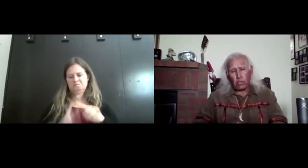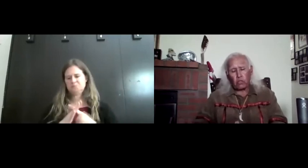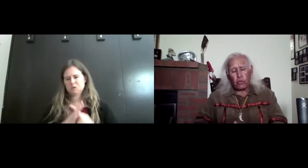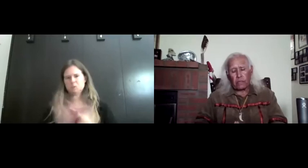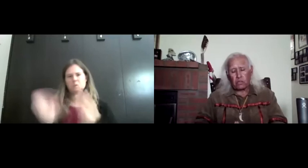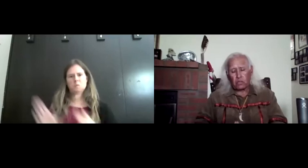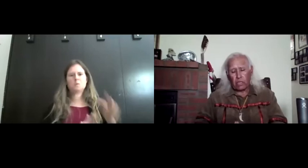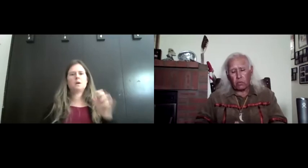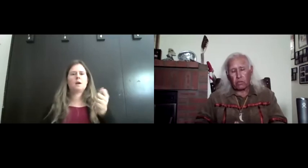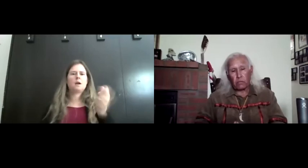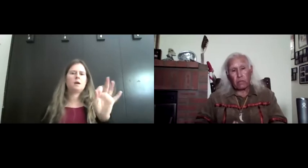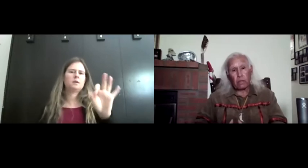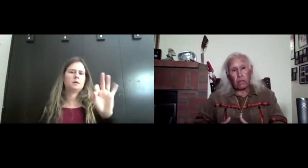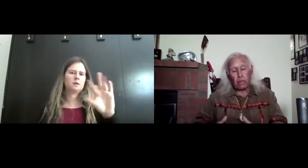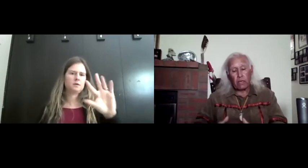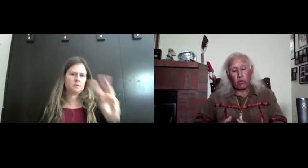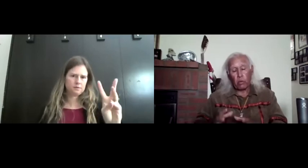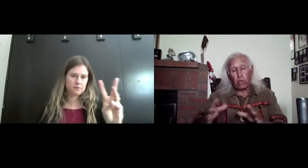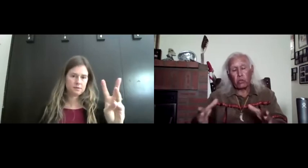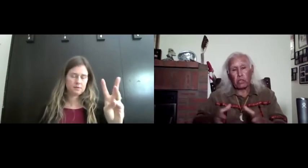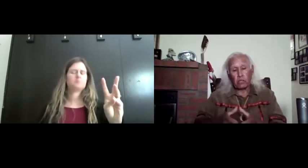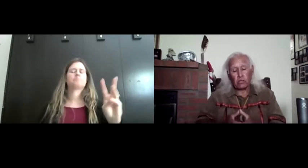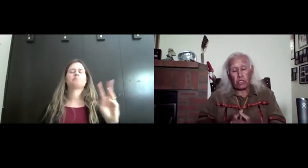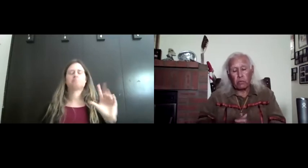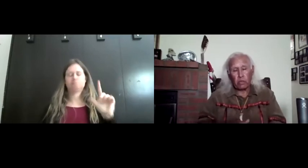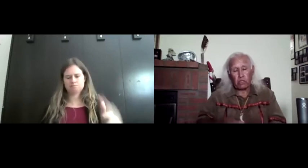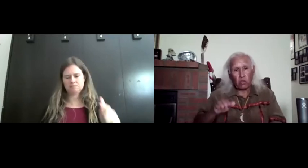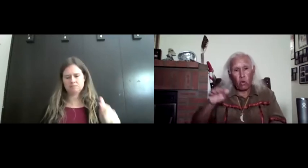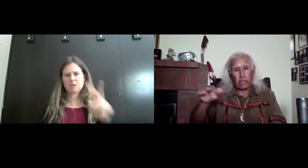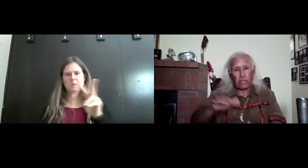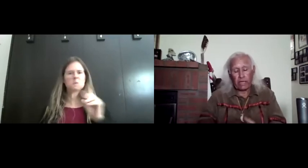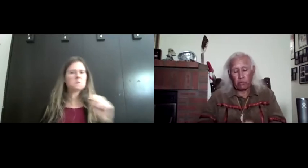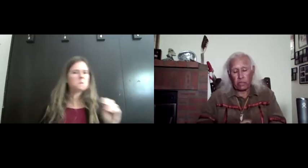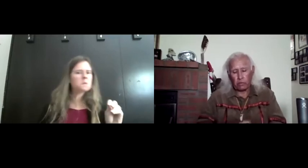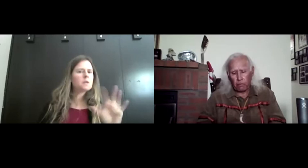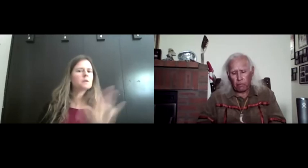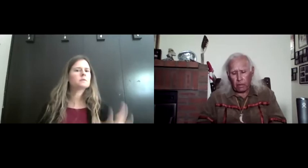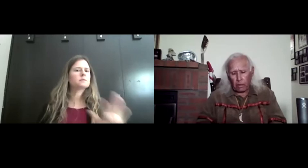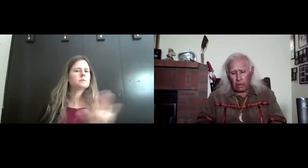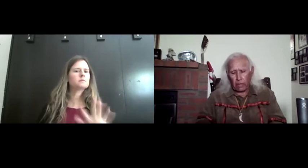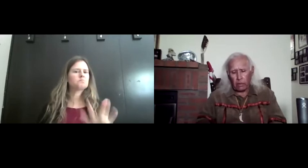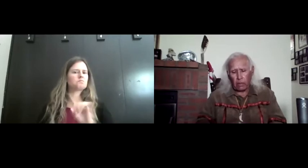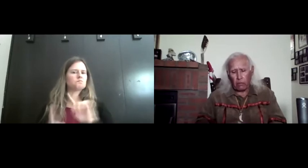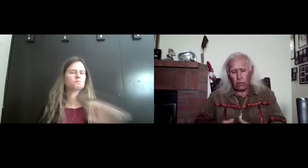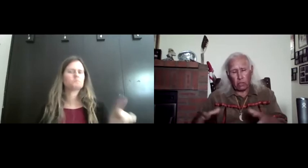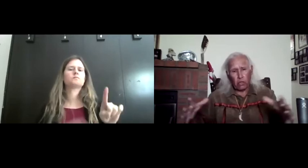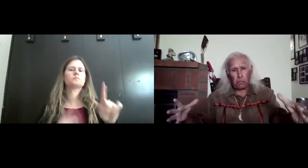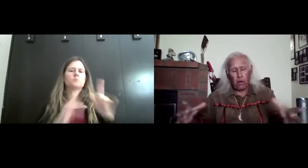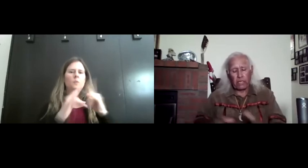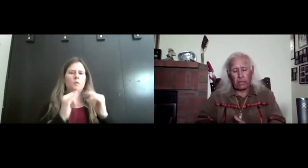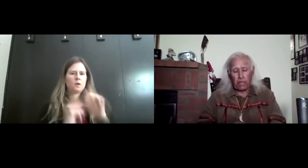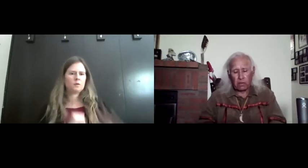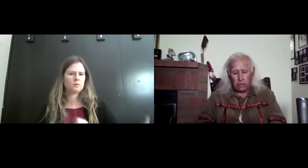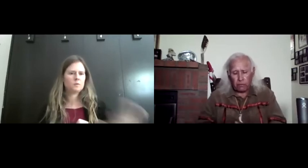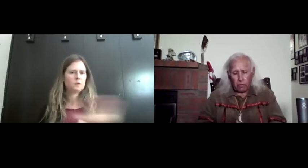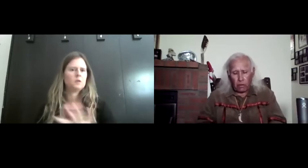the early 2000s, I was up where we hold our little ceremony, which is a walk-in campground. And there's a large